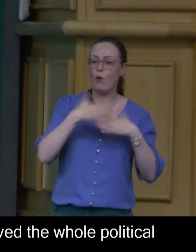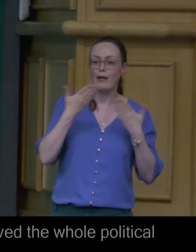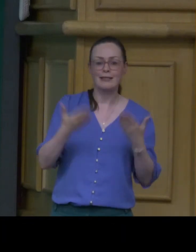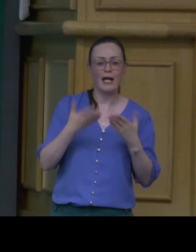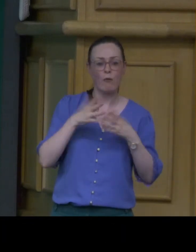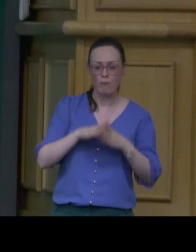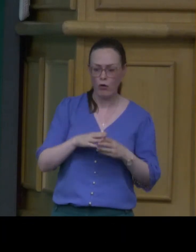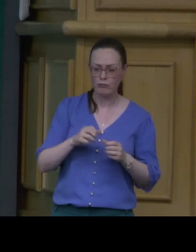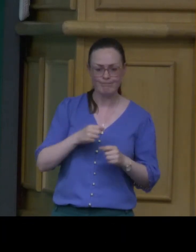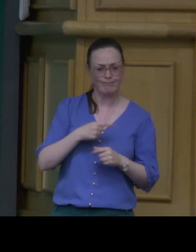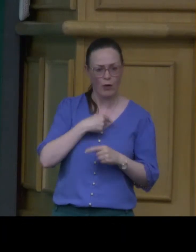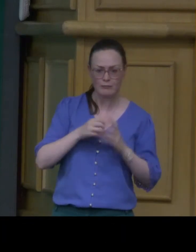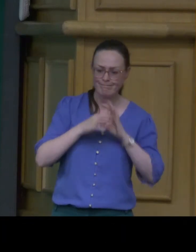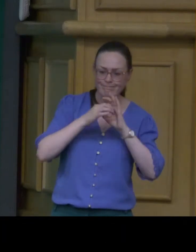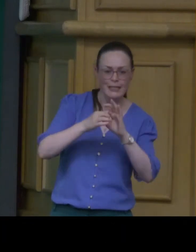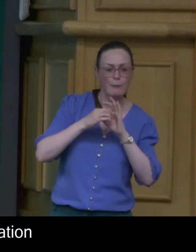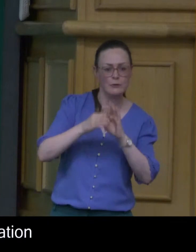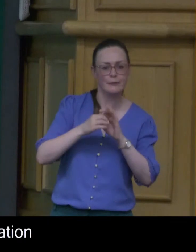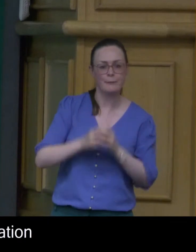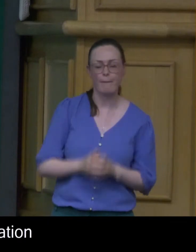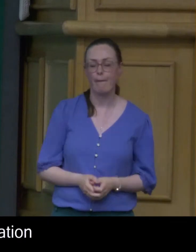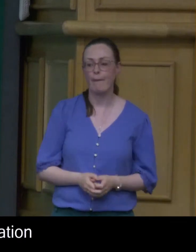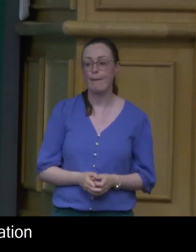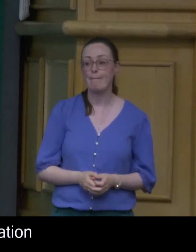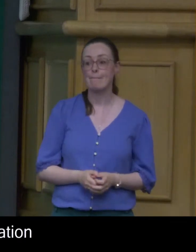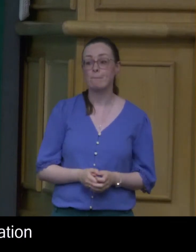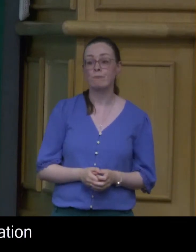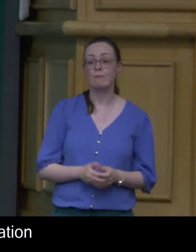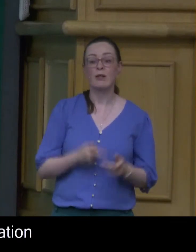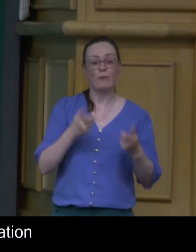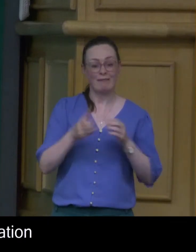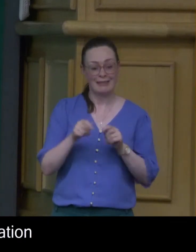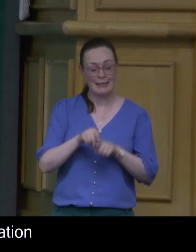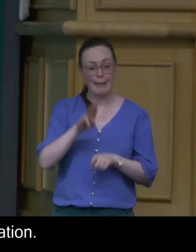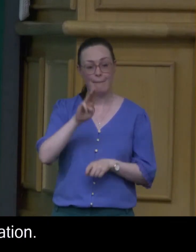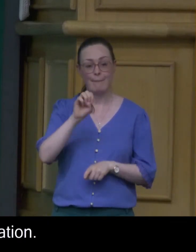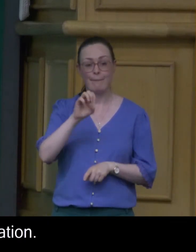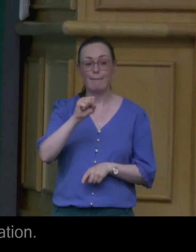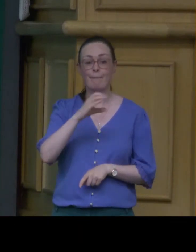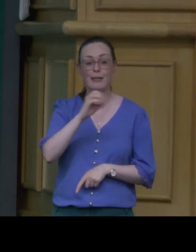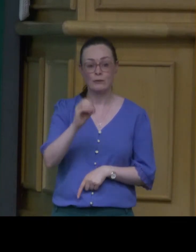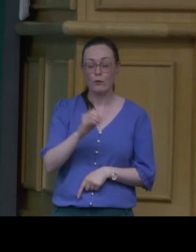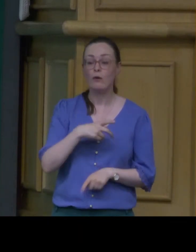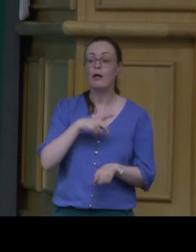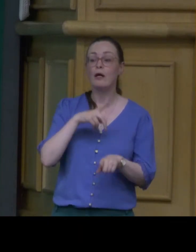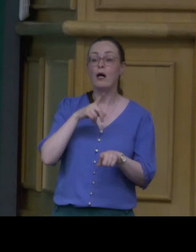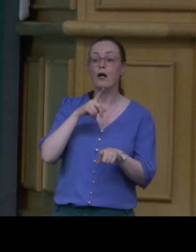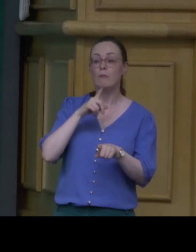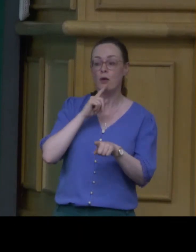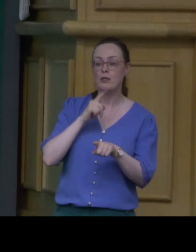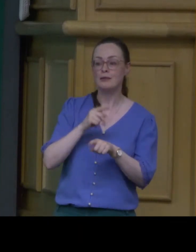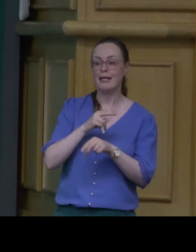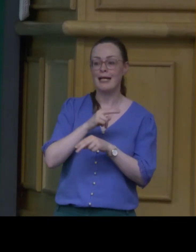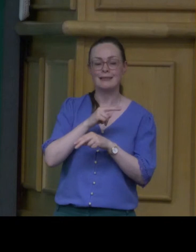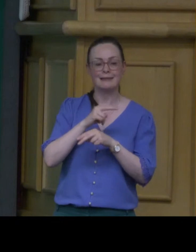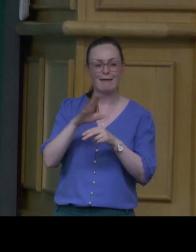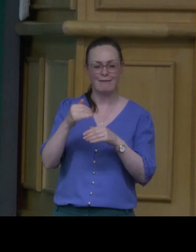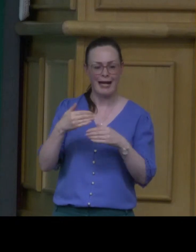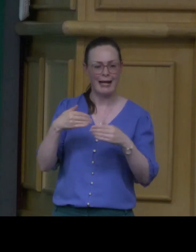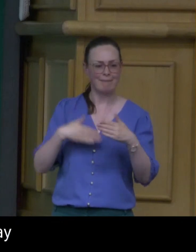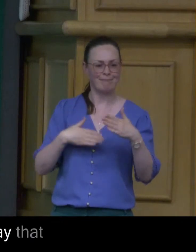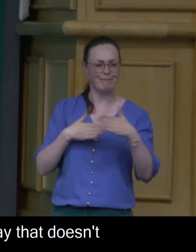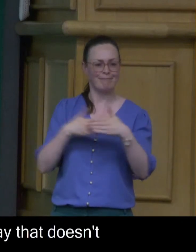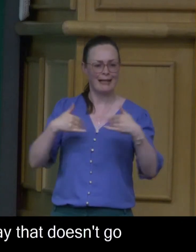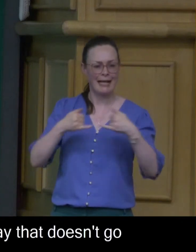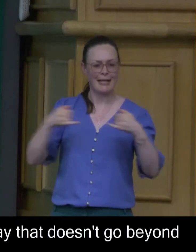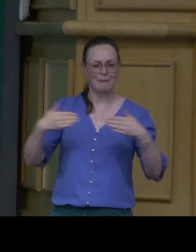genuine collaboration. We do that in PESCO, but we do it in a way that doesn't go beyond the line that I think we